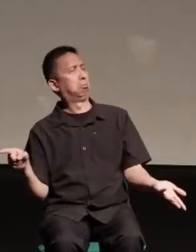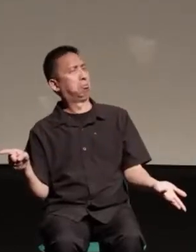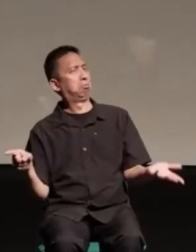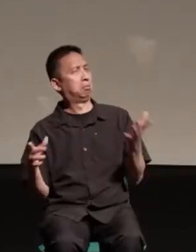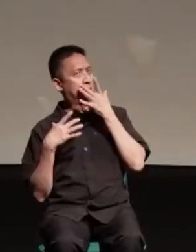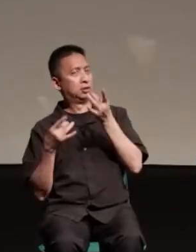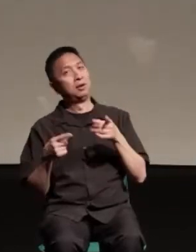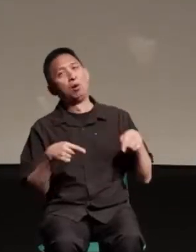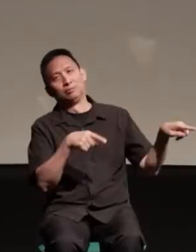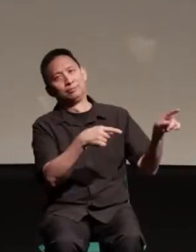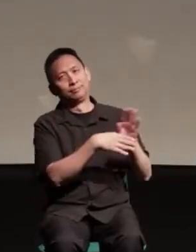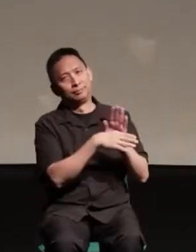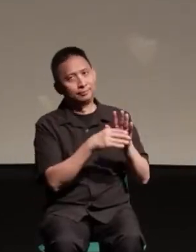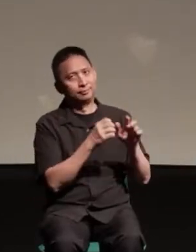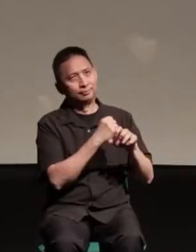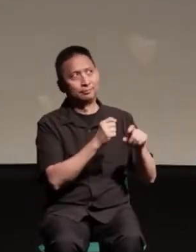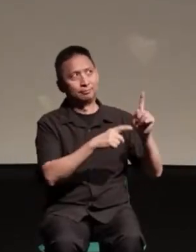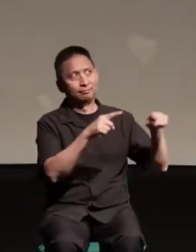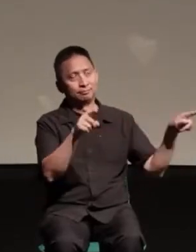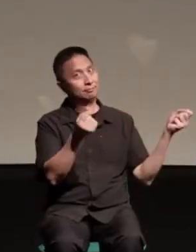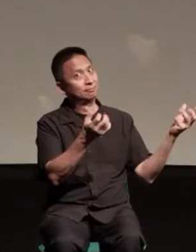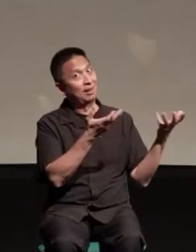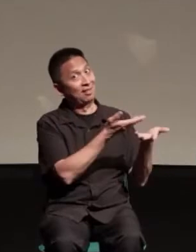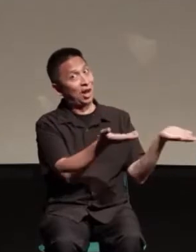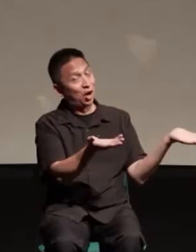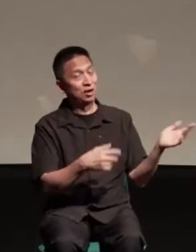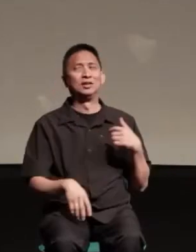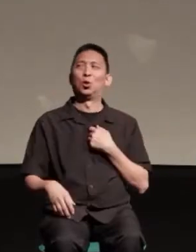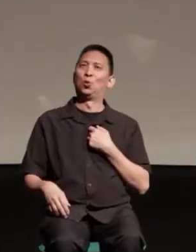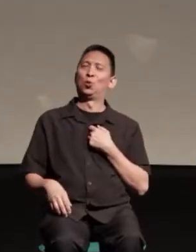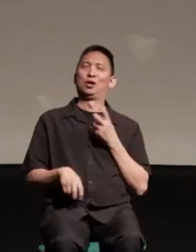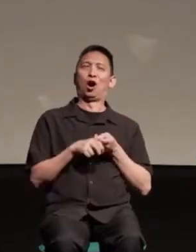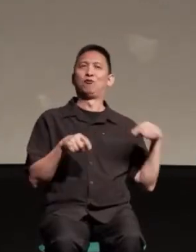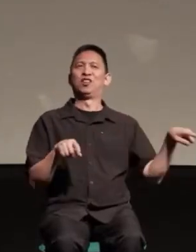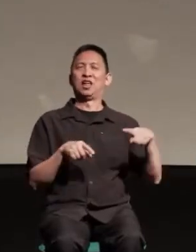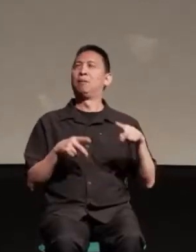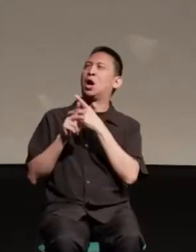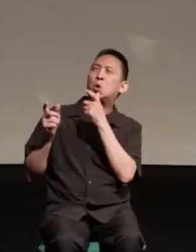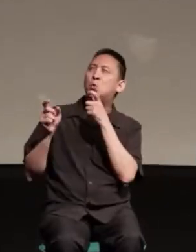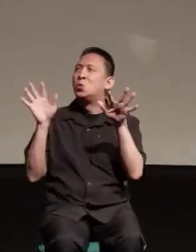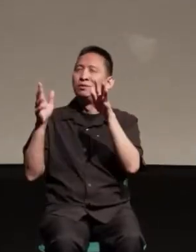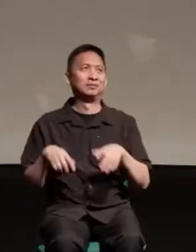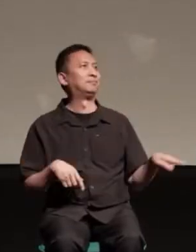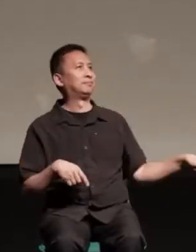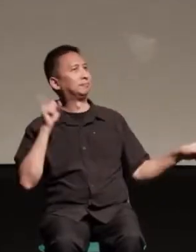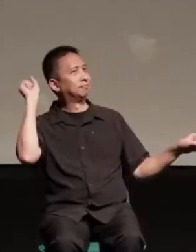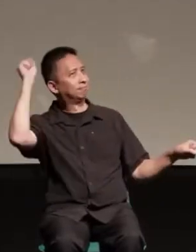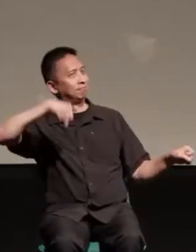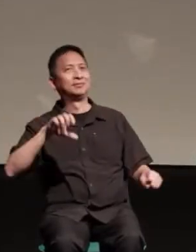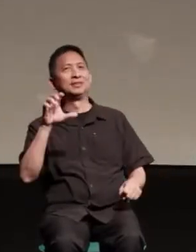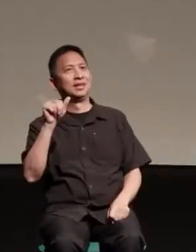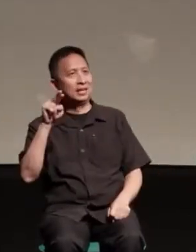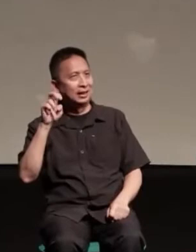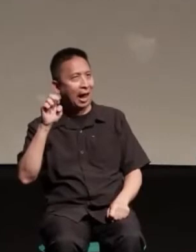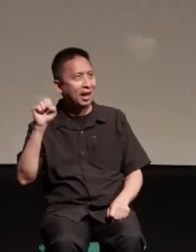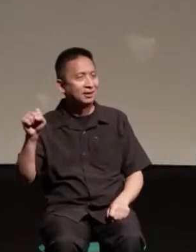myriad of organizations and individuals, so it's hard to figure out. Yes, shout out to the CAM and Vision